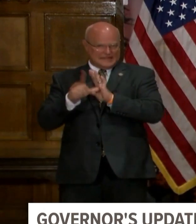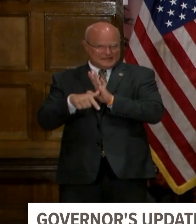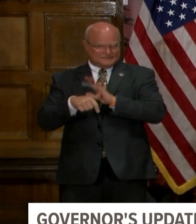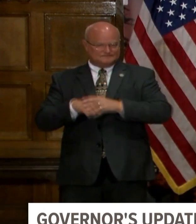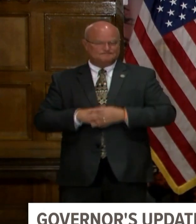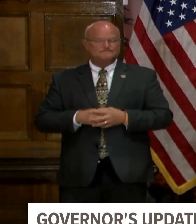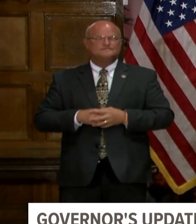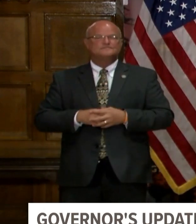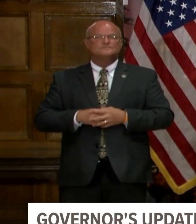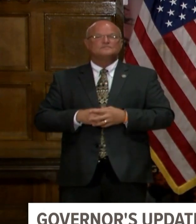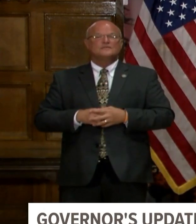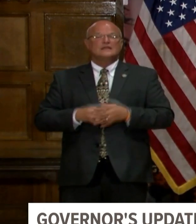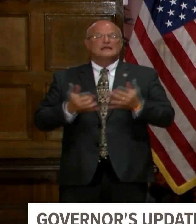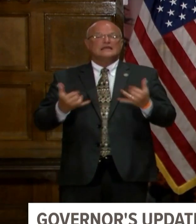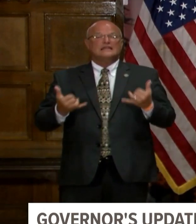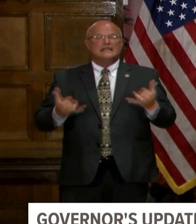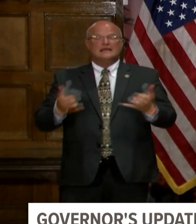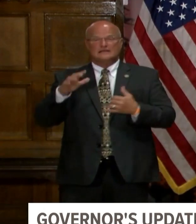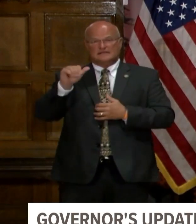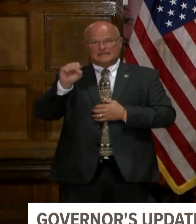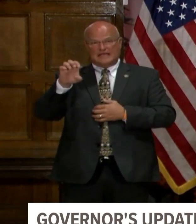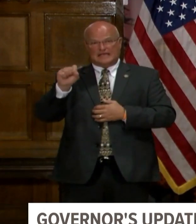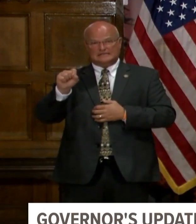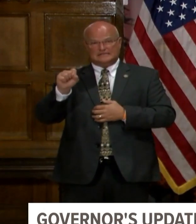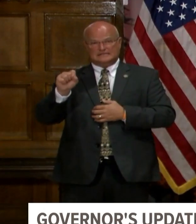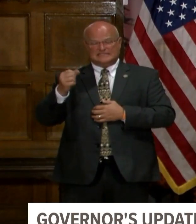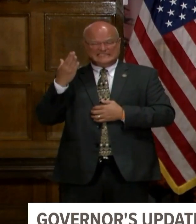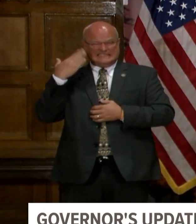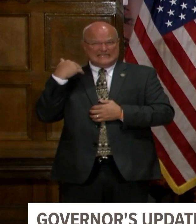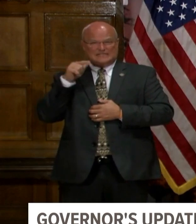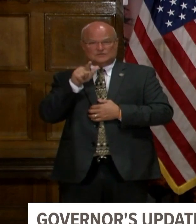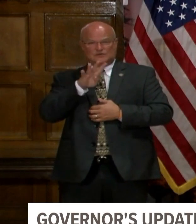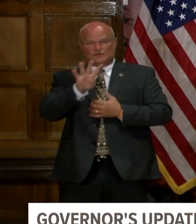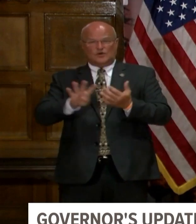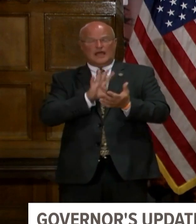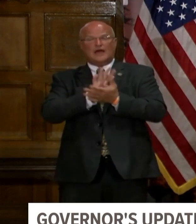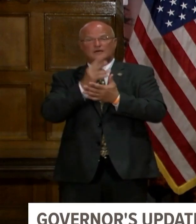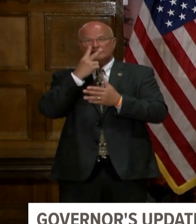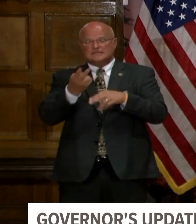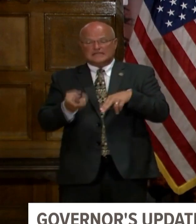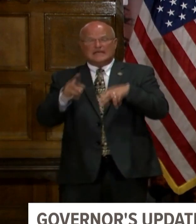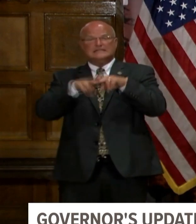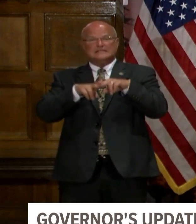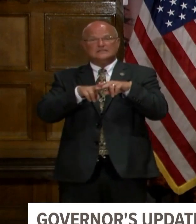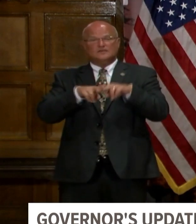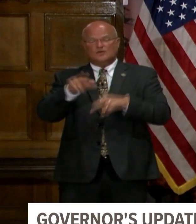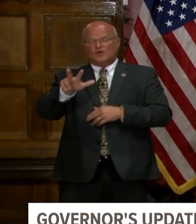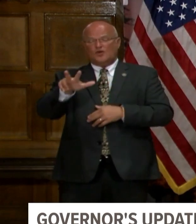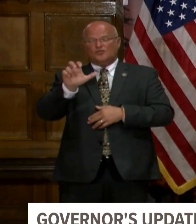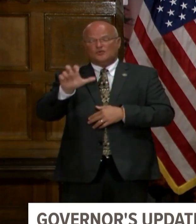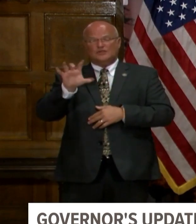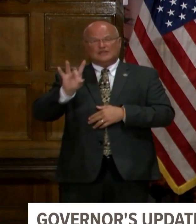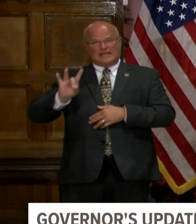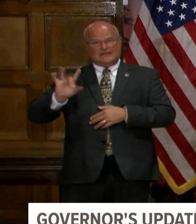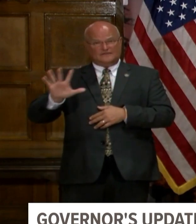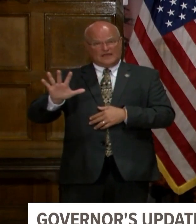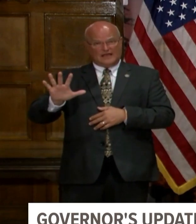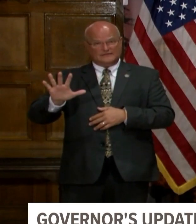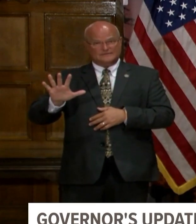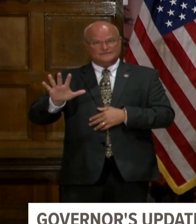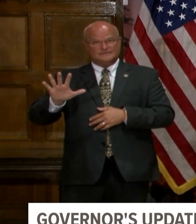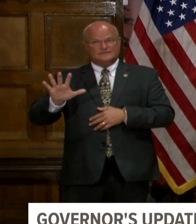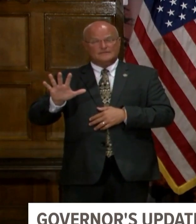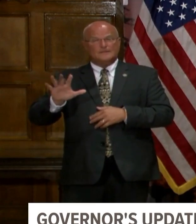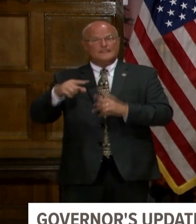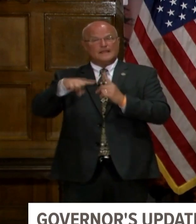later. Let's go to our cases. The last 24 hours, we've seen an additional 385